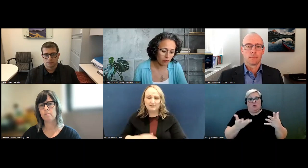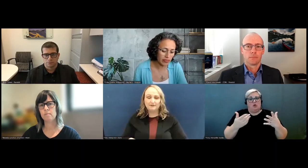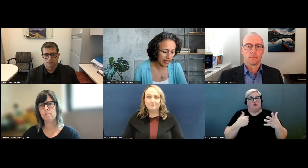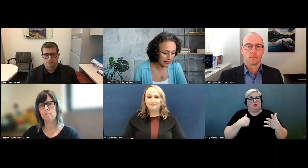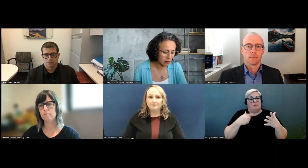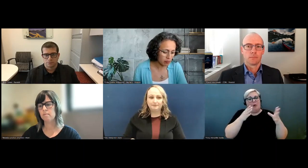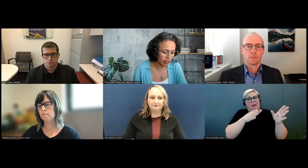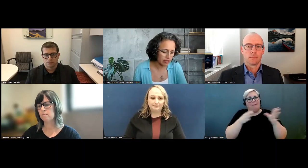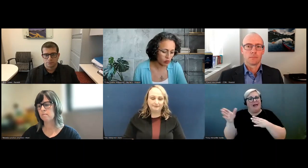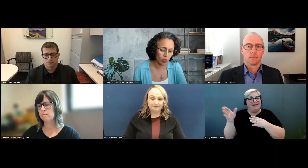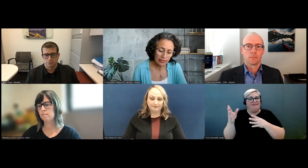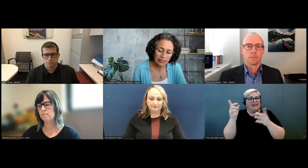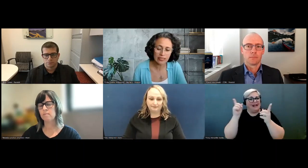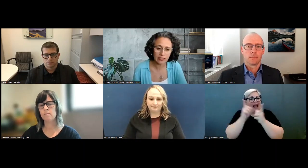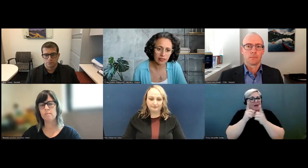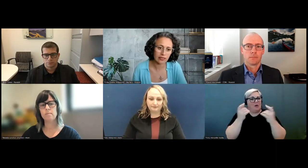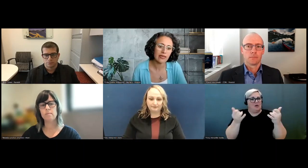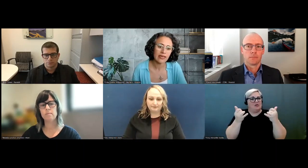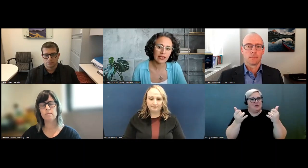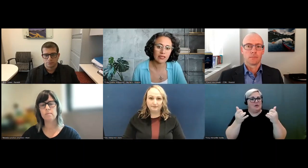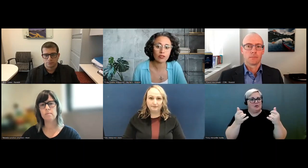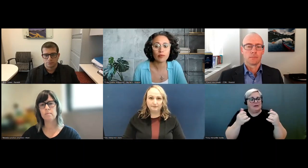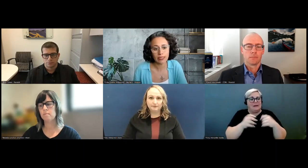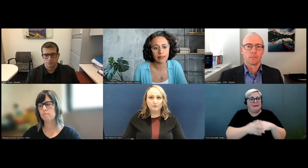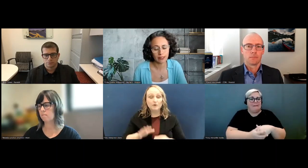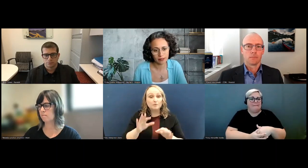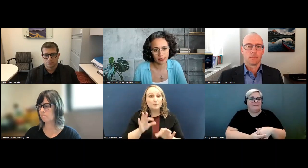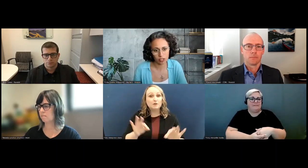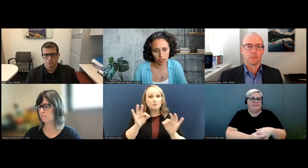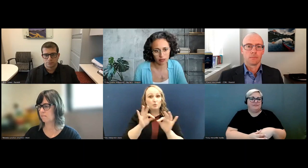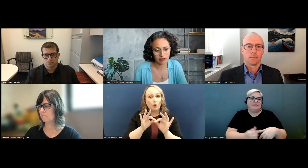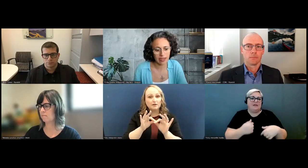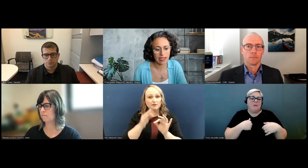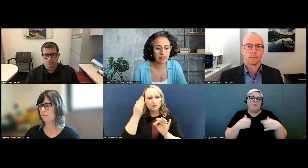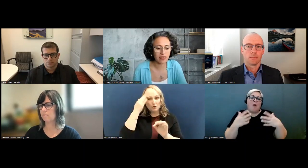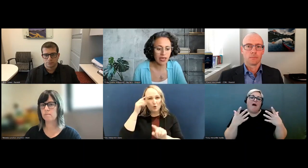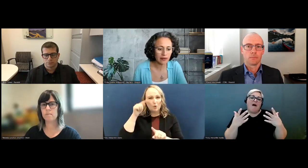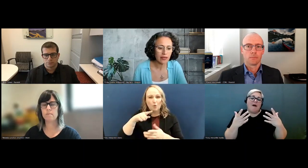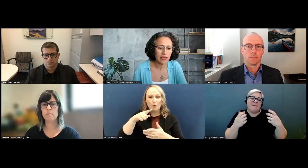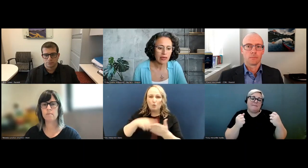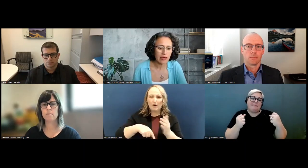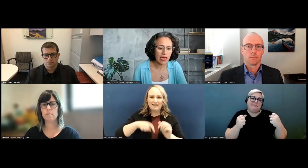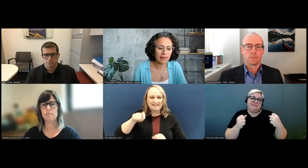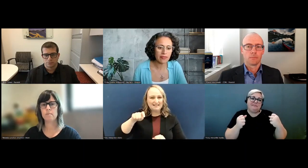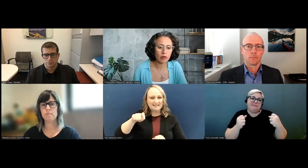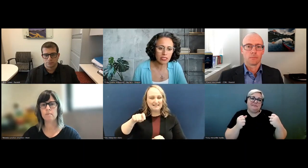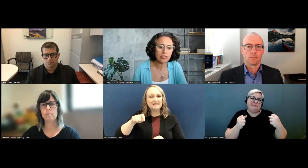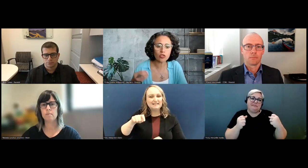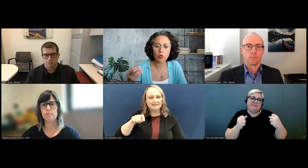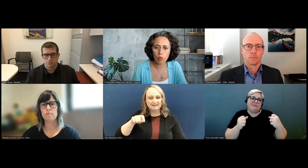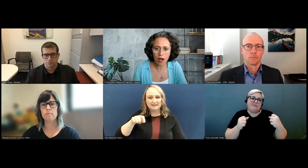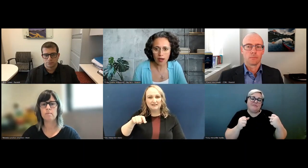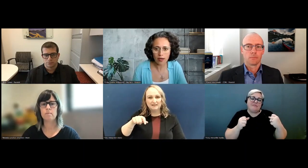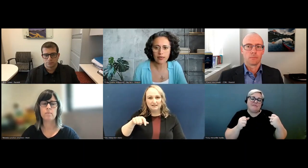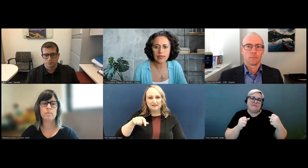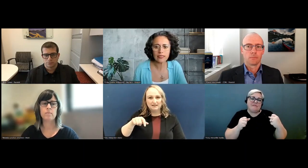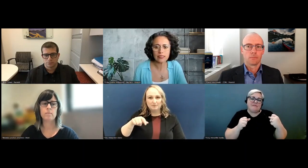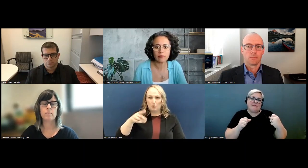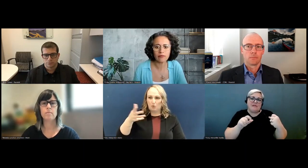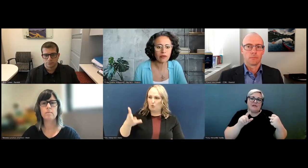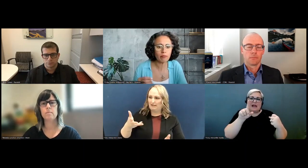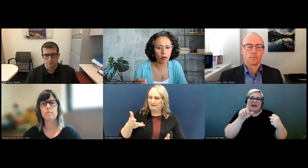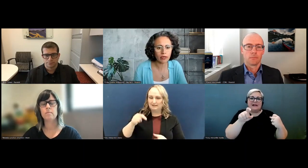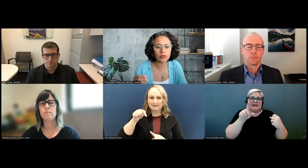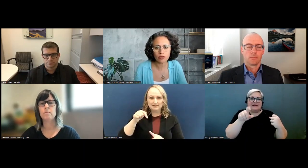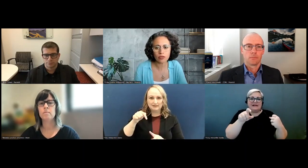like, the guiding part is what is needed is a real inclusive childcare. And the reasoning to why